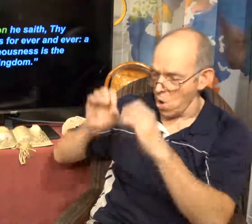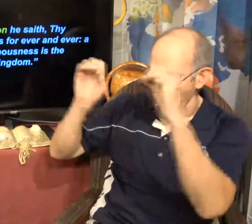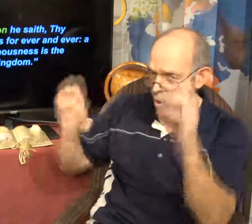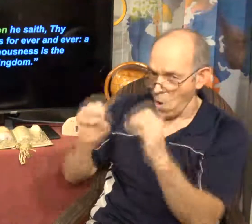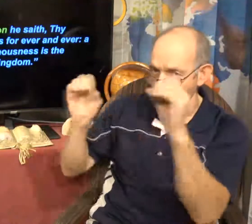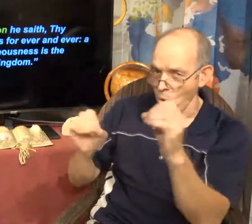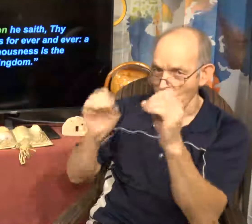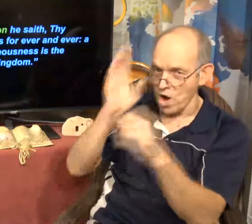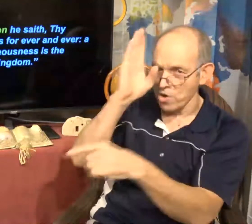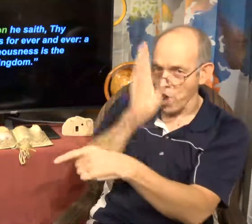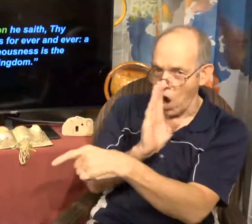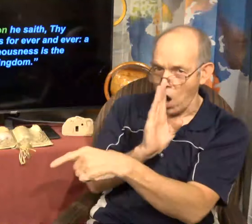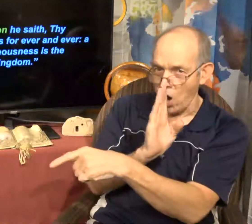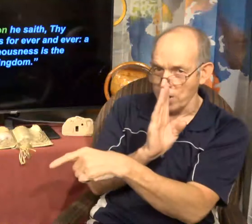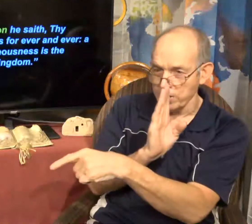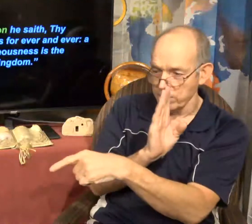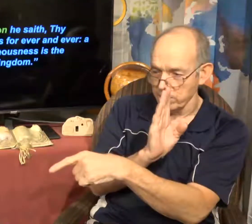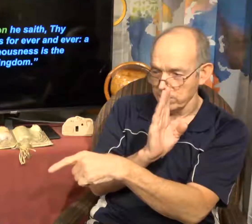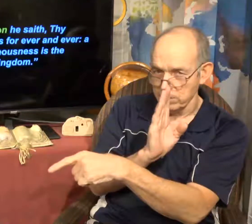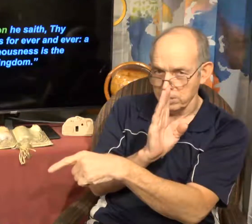Through, O God.